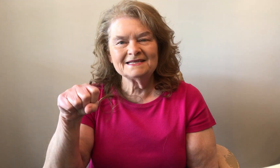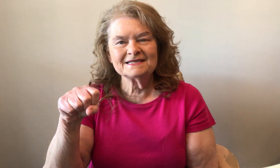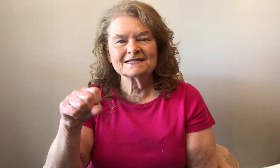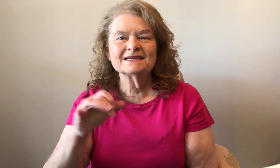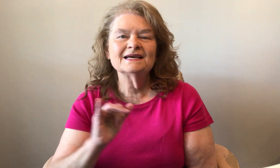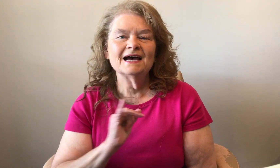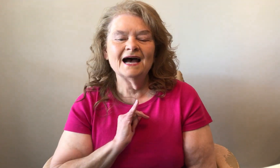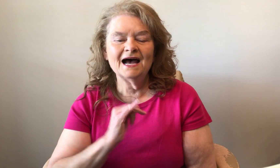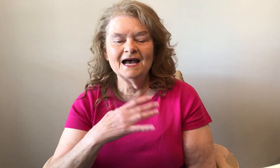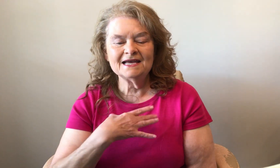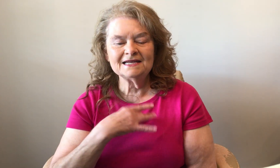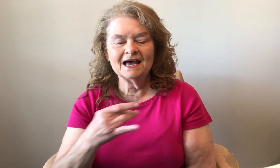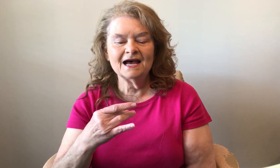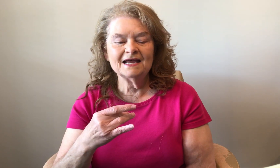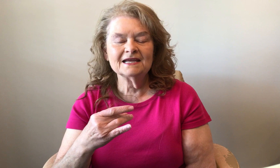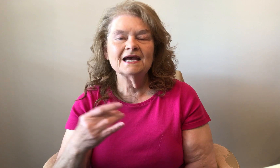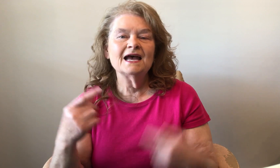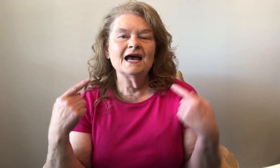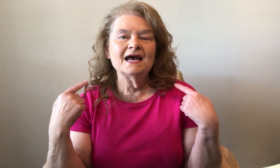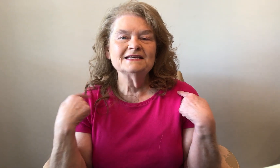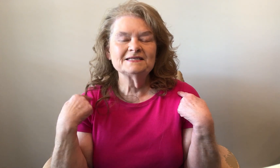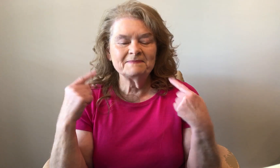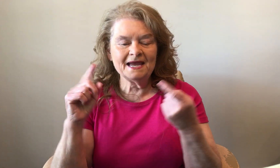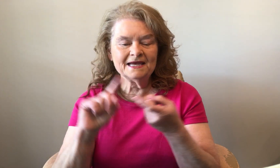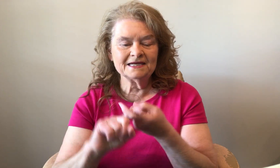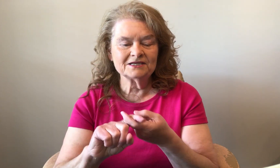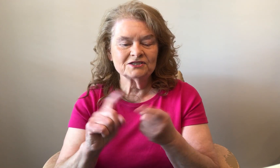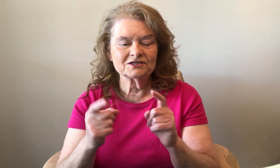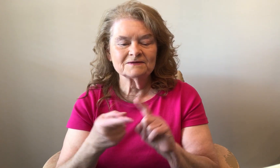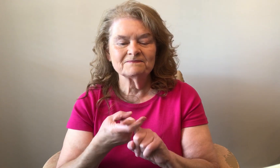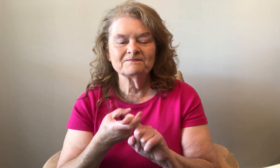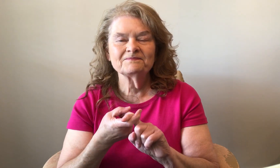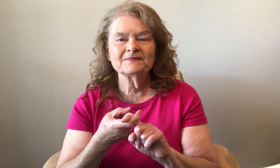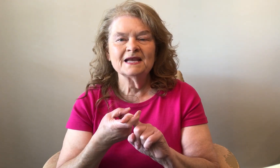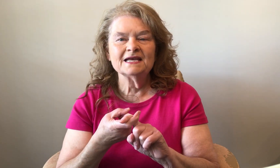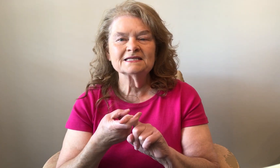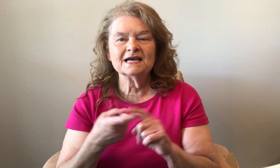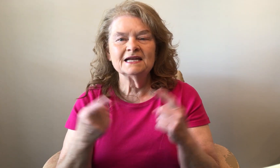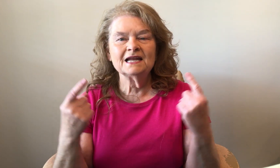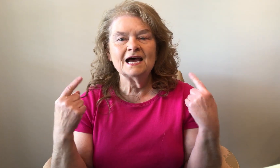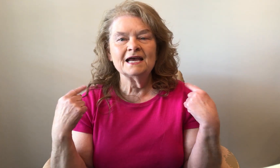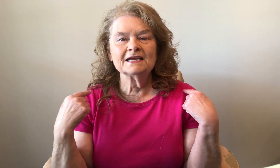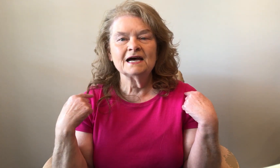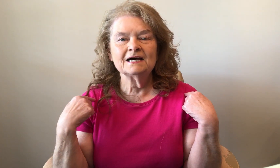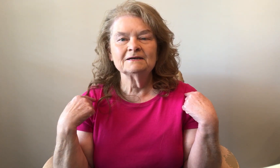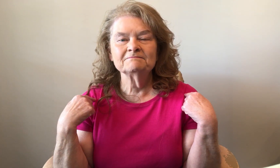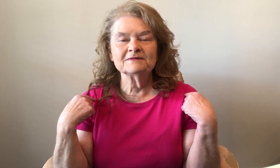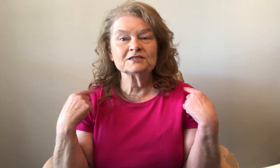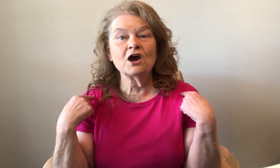Yes, I like Spanish. It's kind of like the